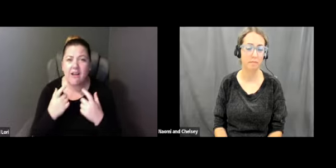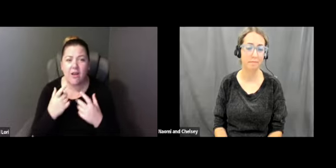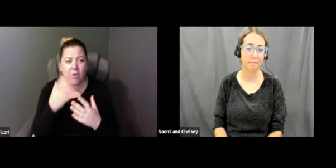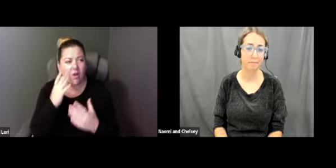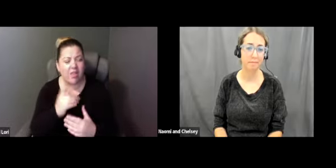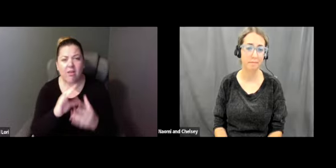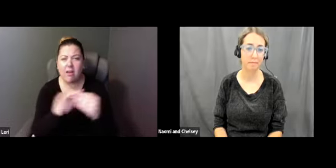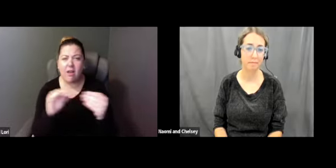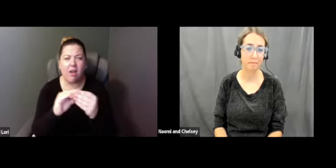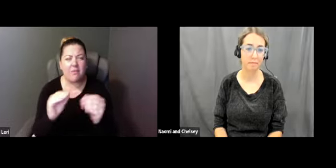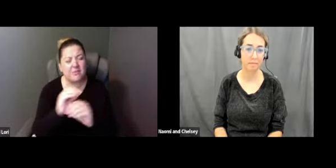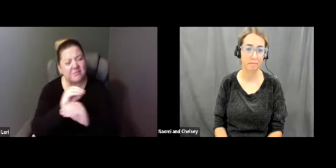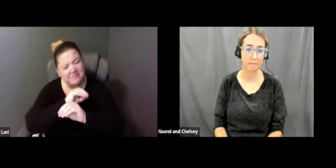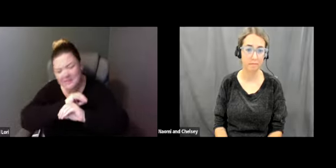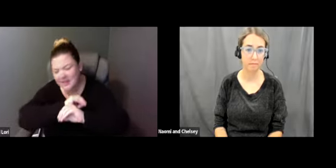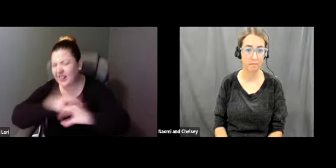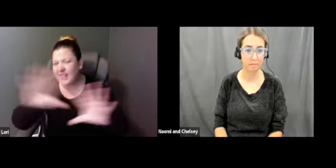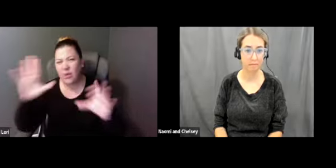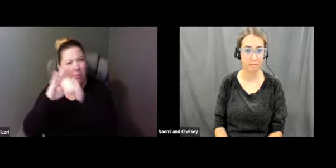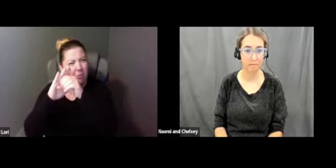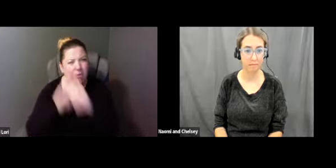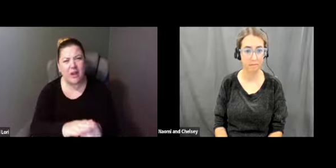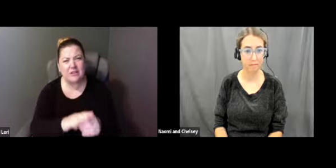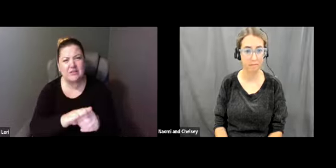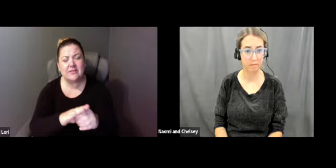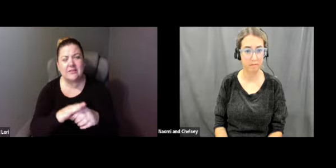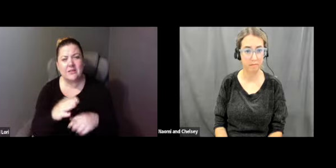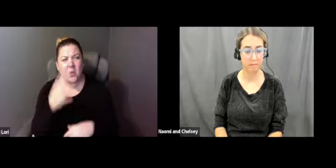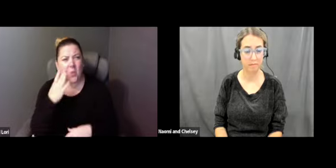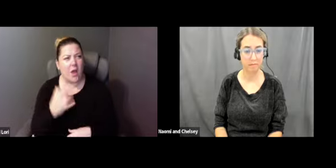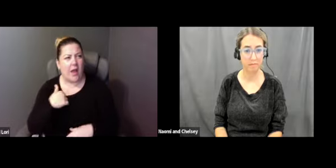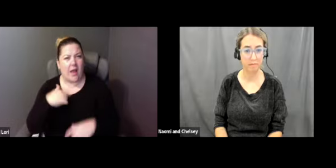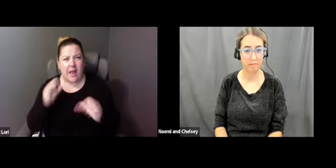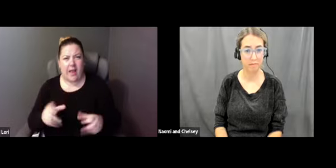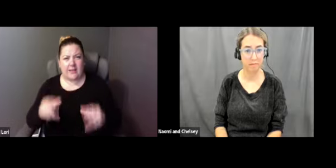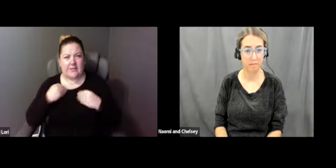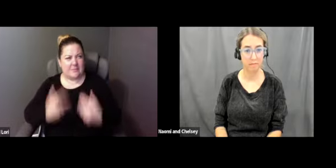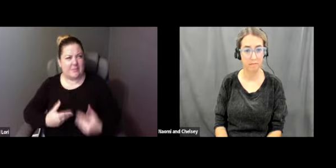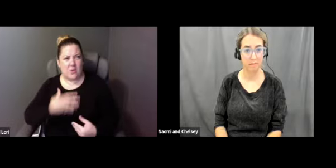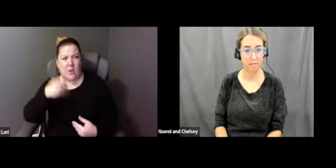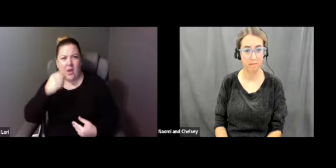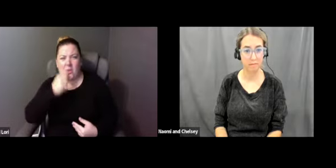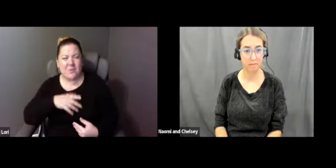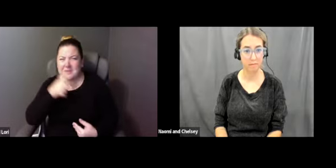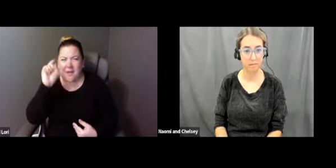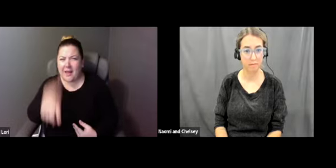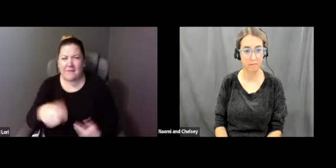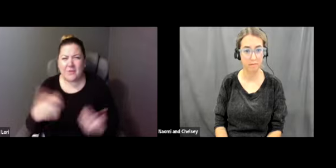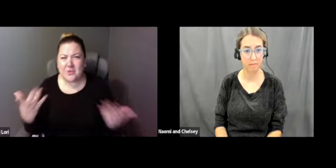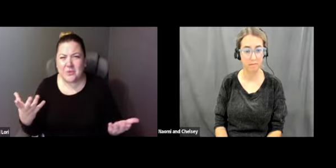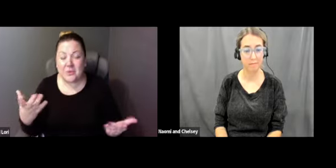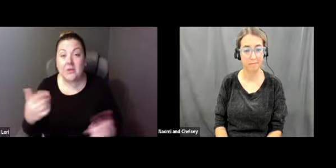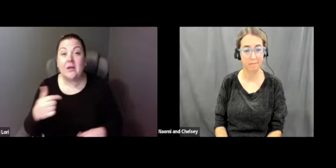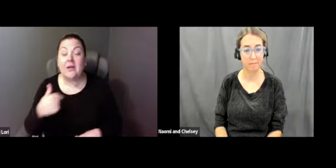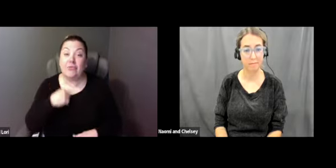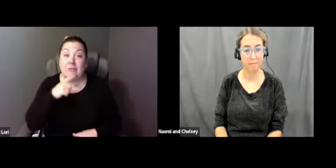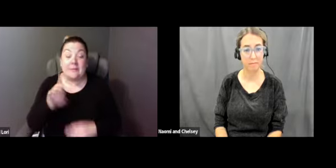involved in it, it's frustrating. And then you take ownership because you're like, I should have never took that job in the first place. But there's no way I could have